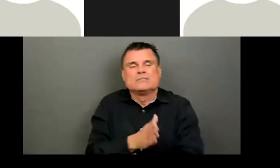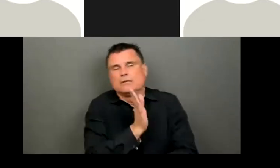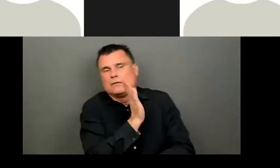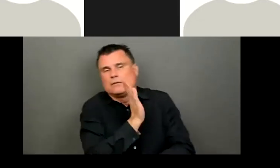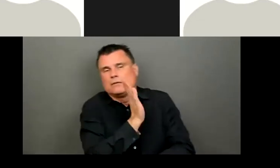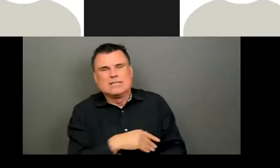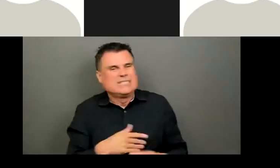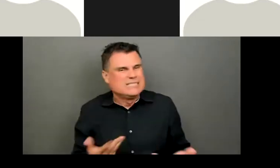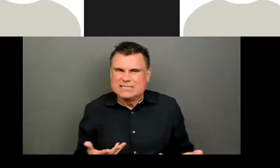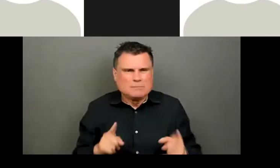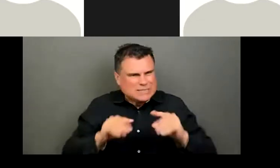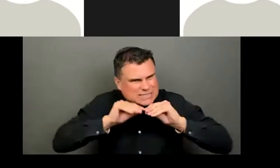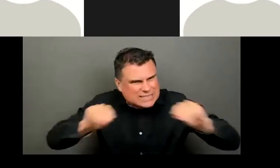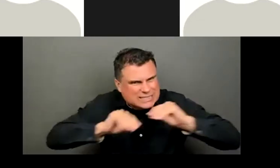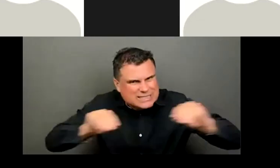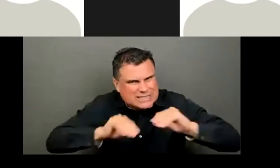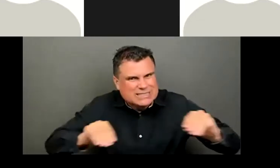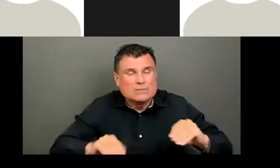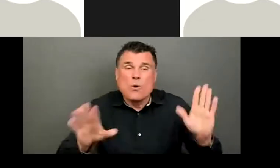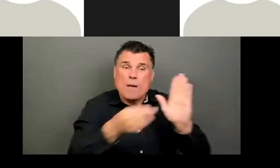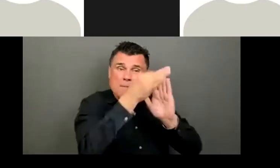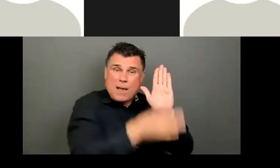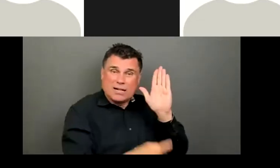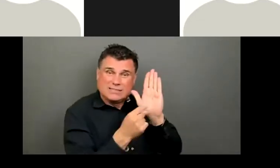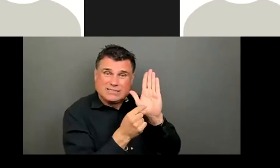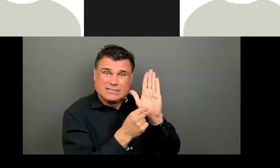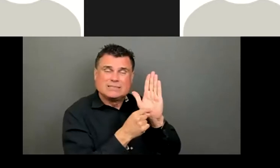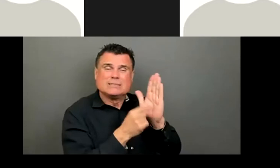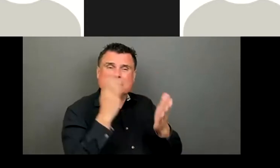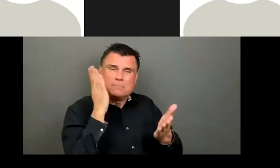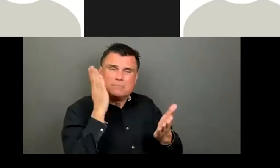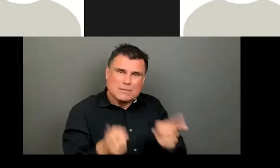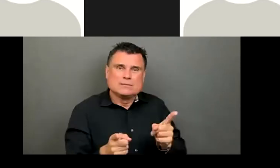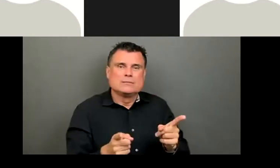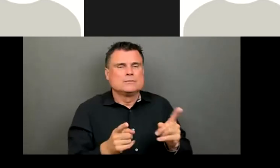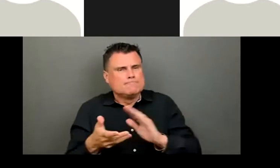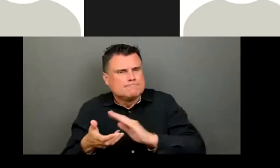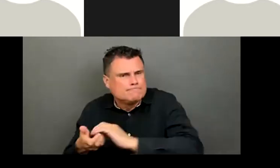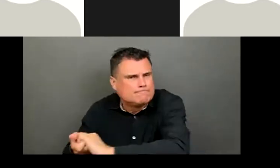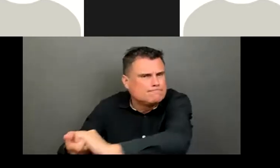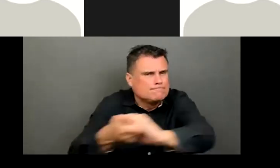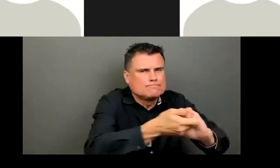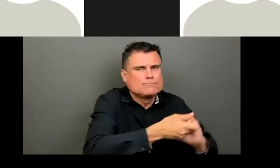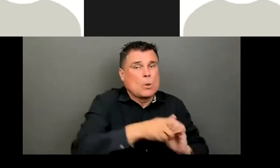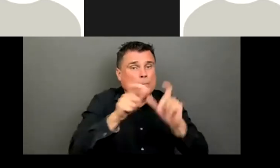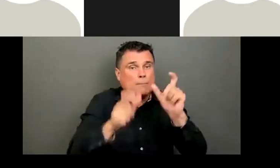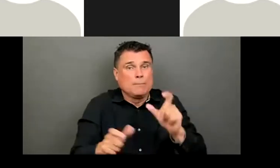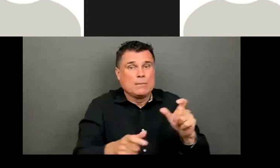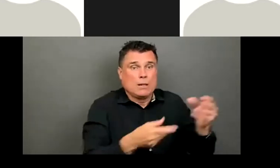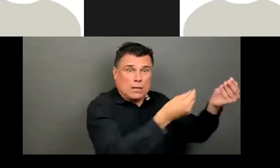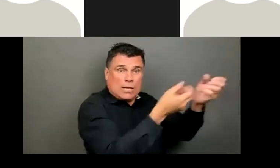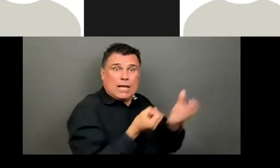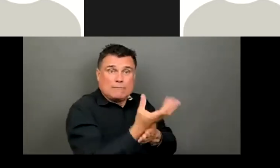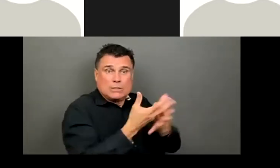a collaboration amongst the supplier, amongst the recipients of the information, your target